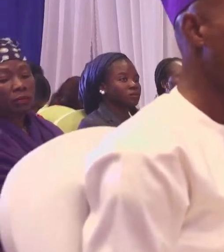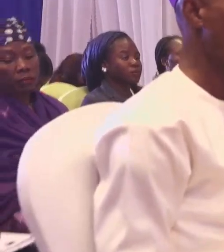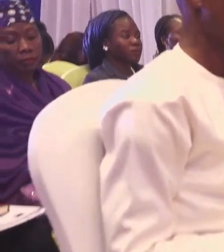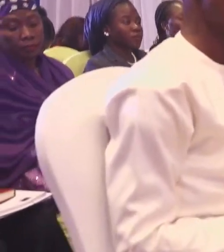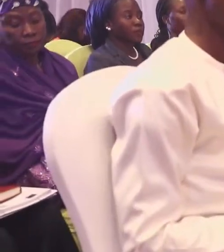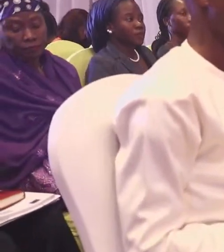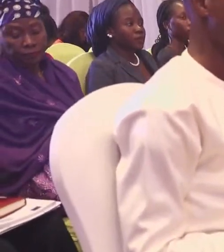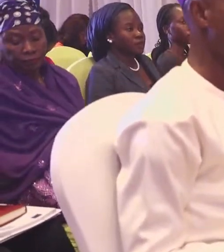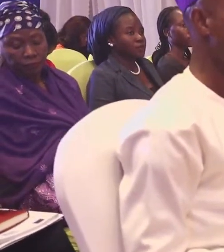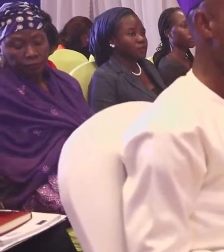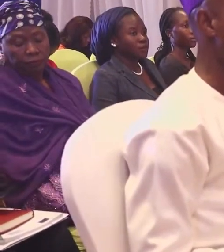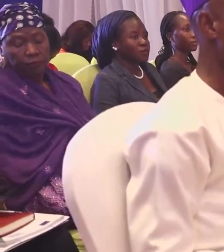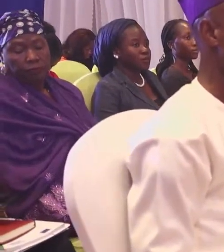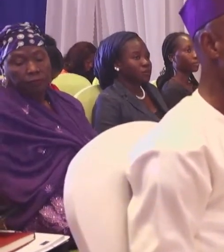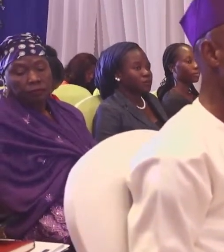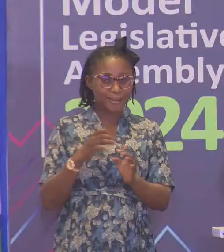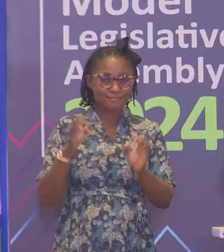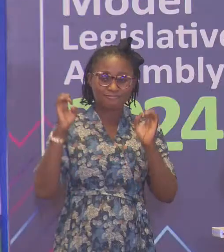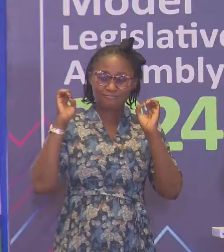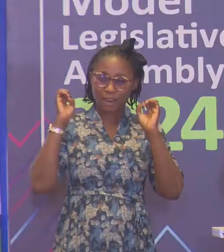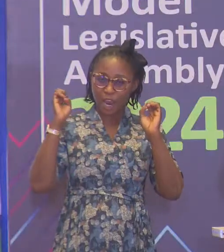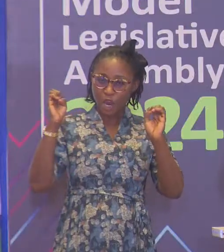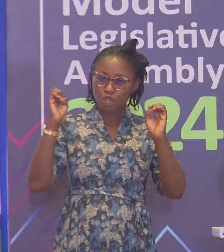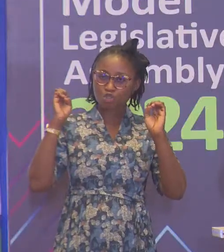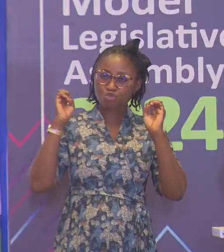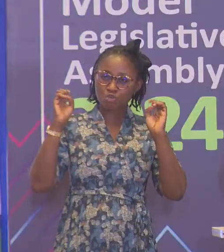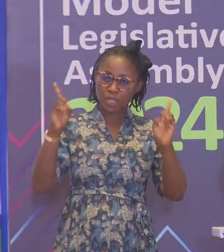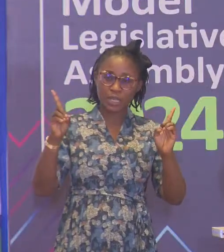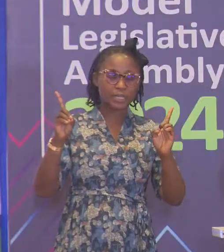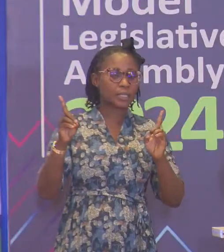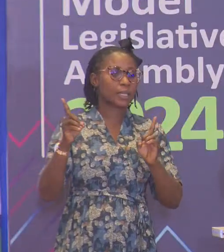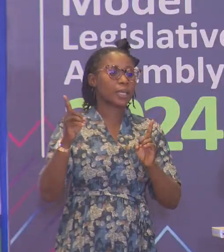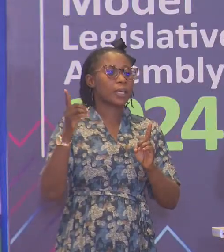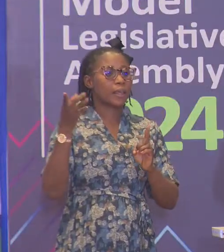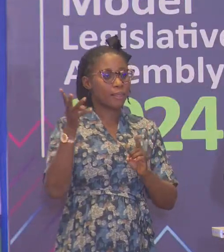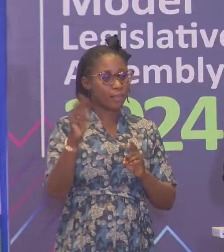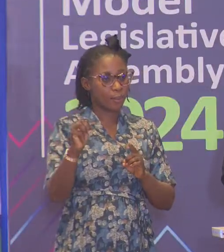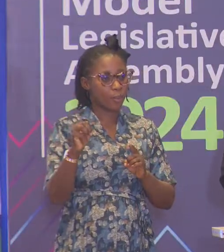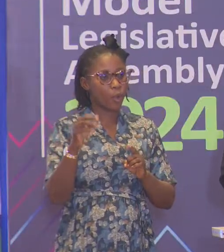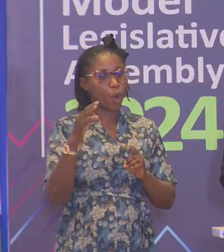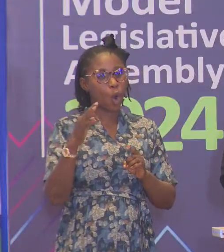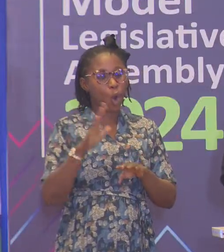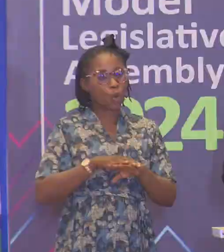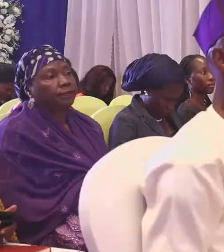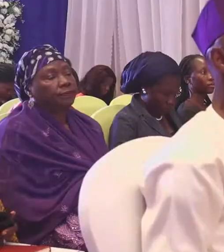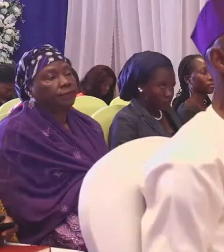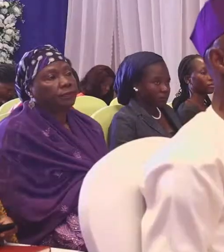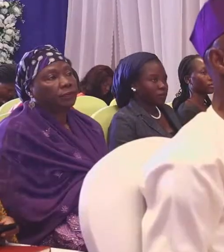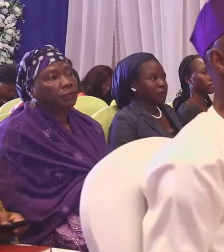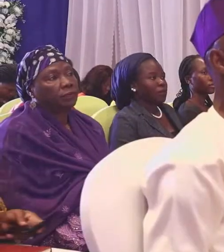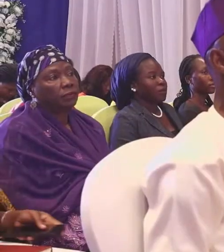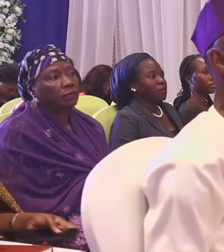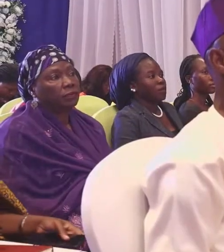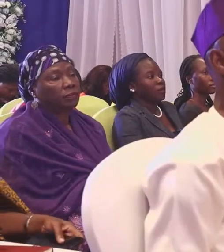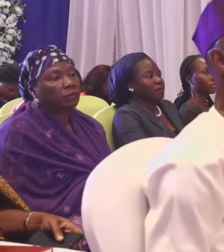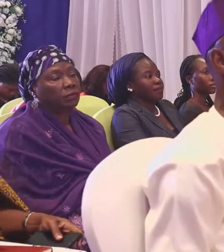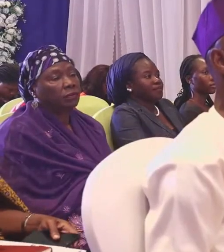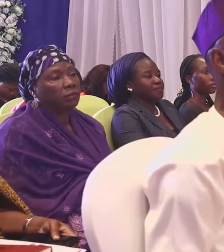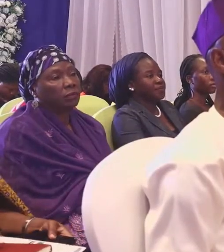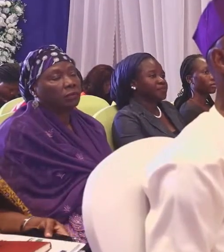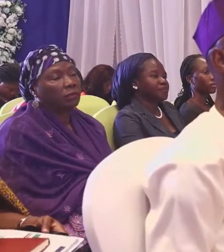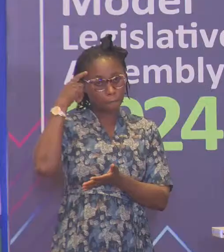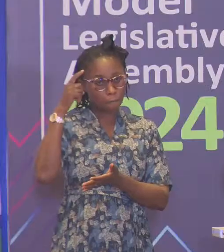public and educate the public of what National Assembly stands for.